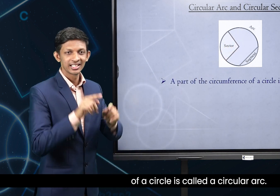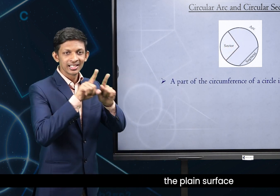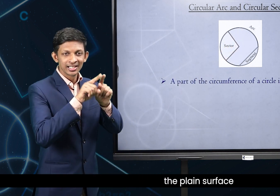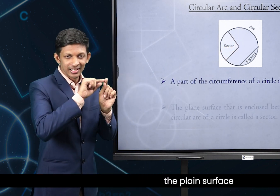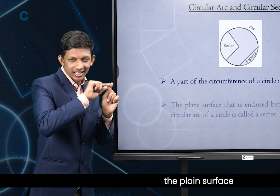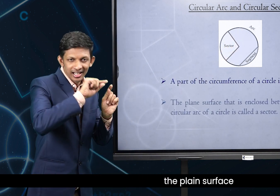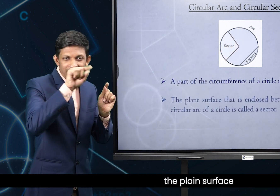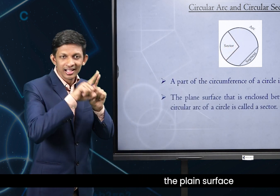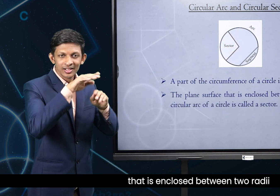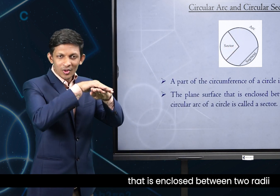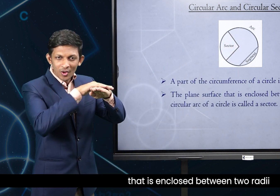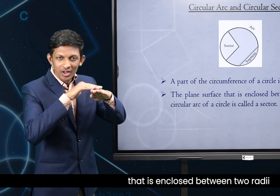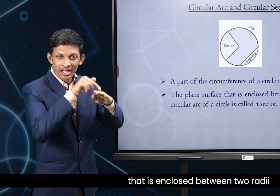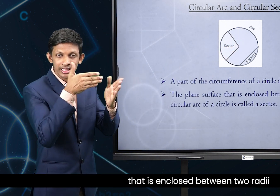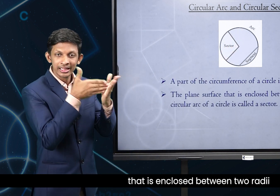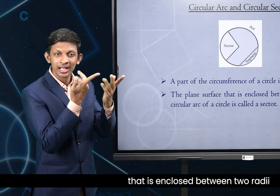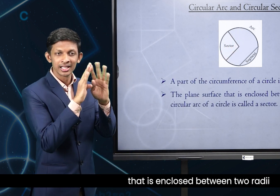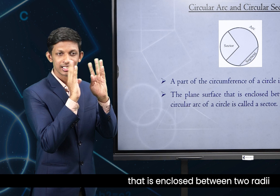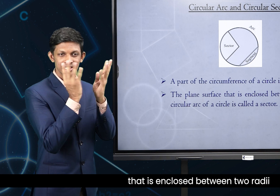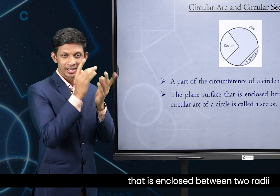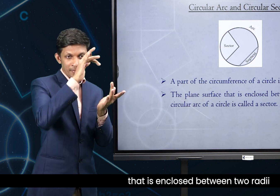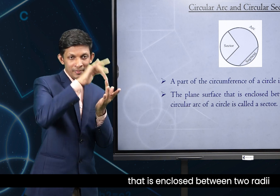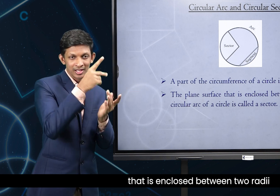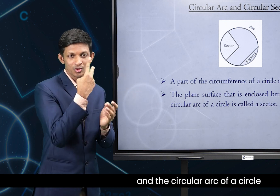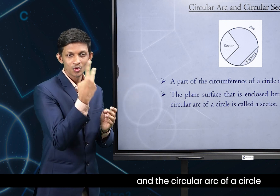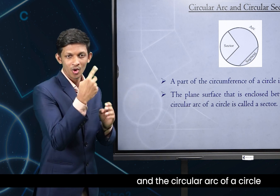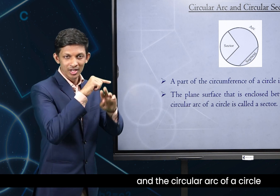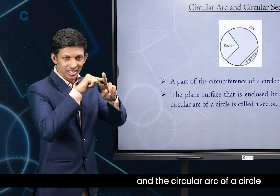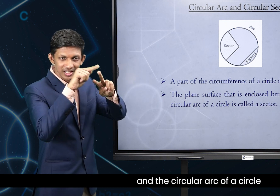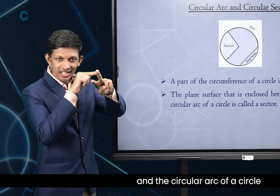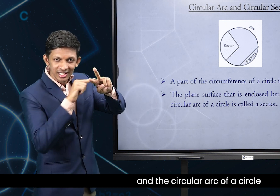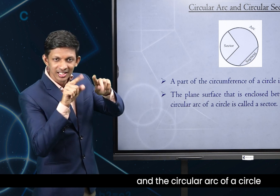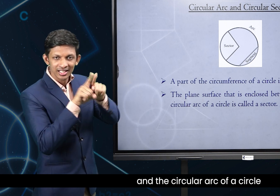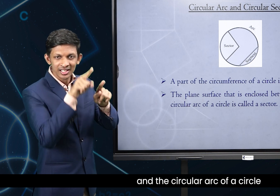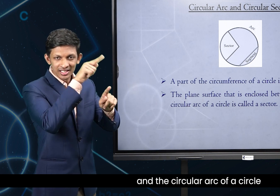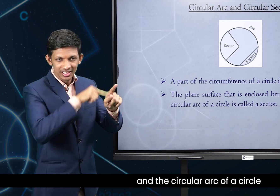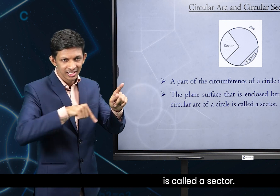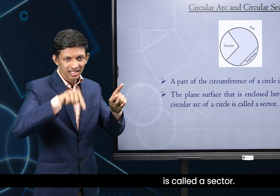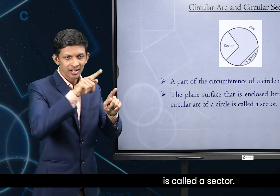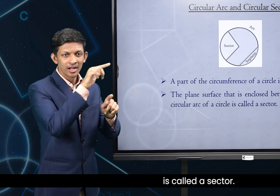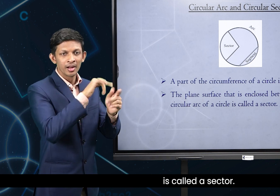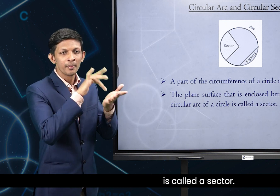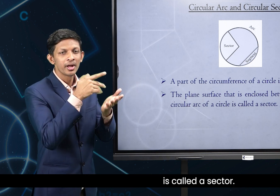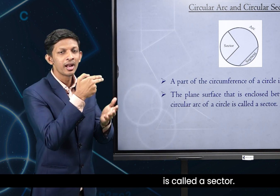The plane surface that is enclosed between two radii and the circular arc of a circle is called a sector.